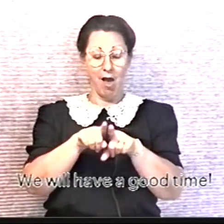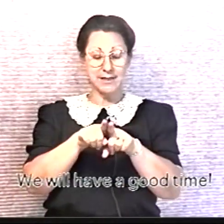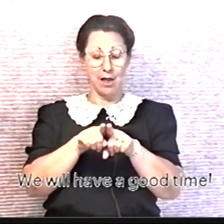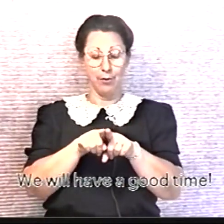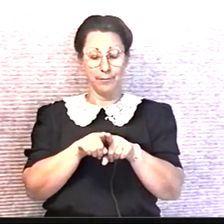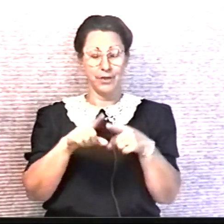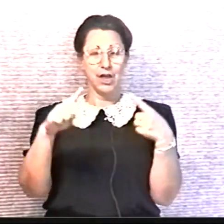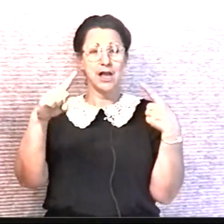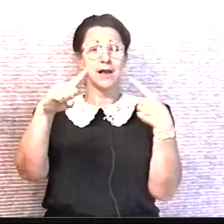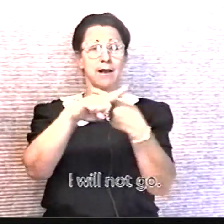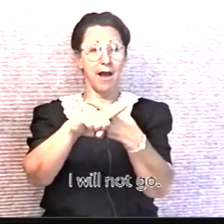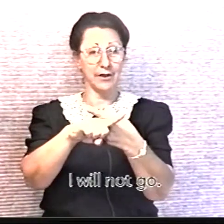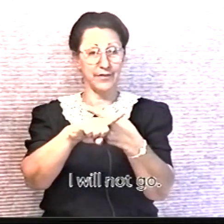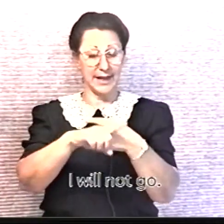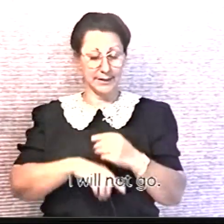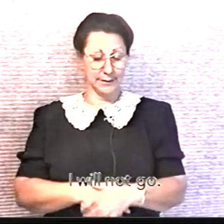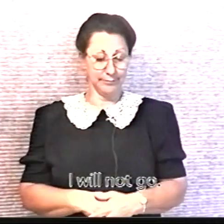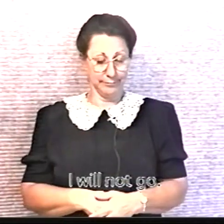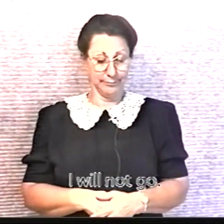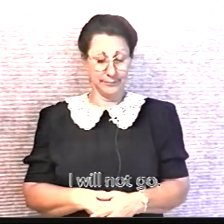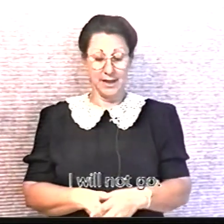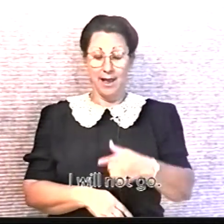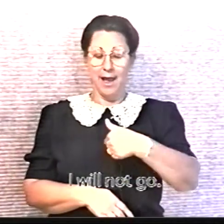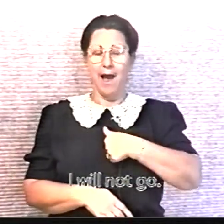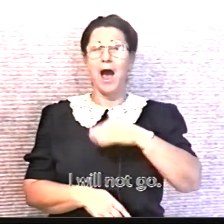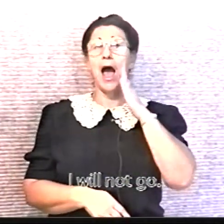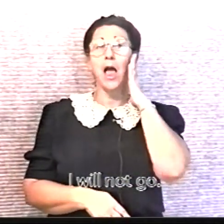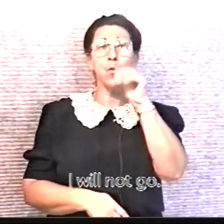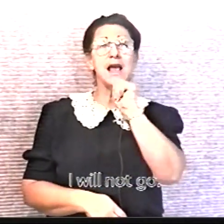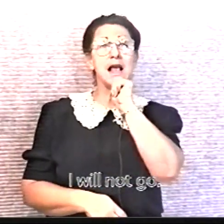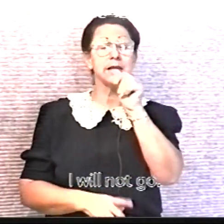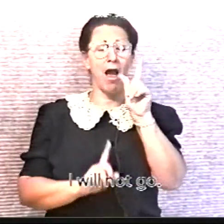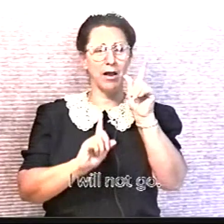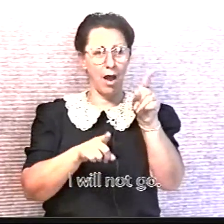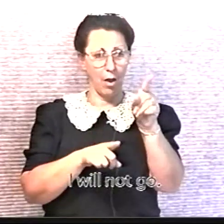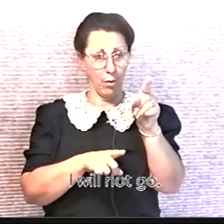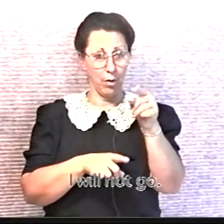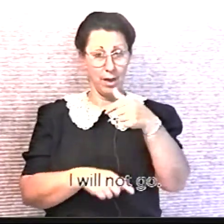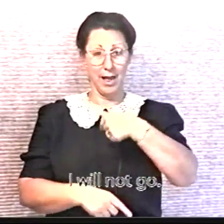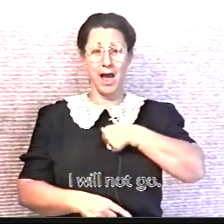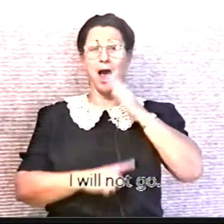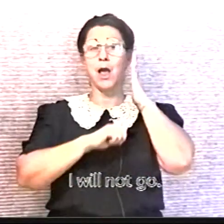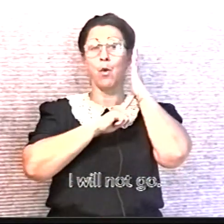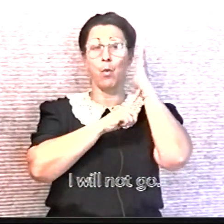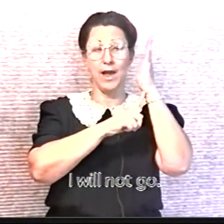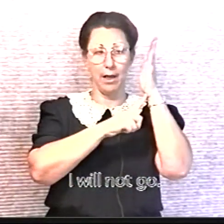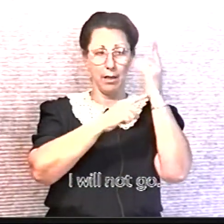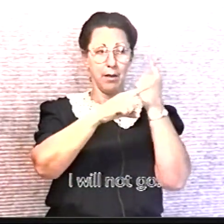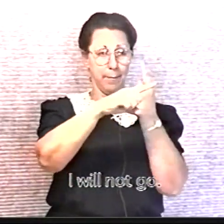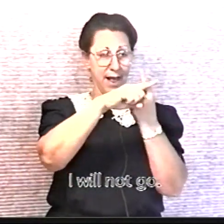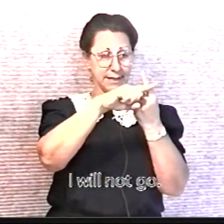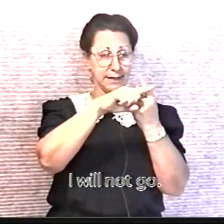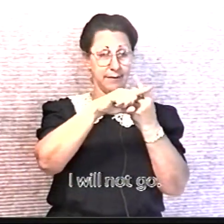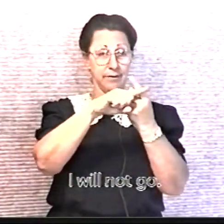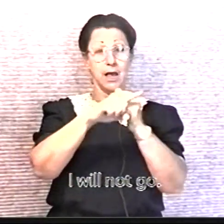Also, conflict. I will not go. I will, positive,